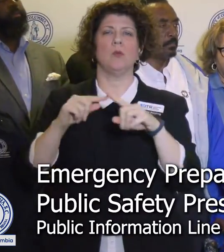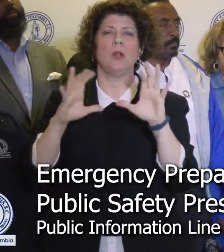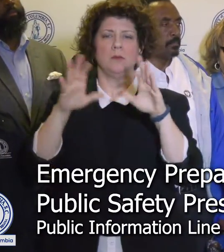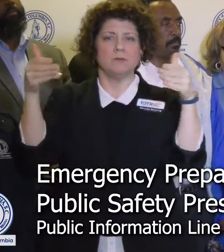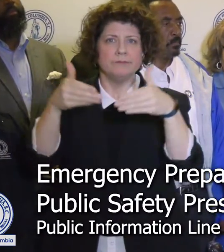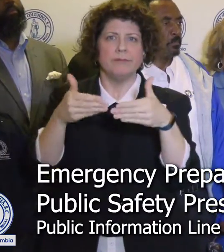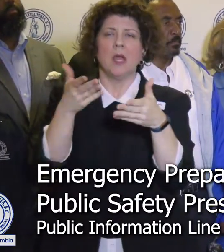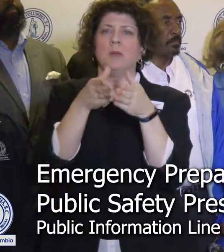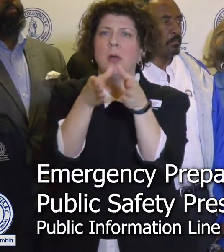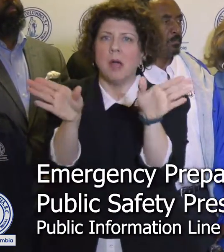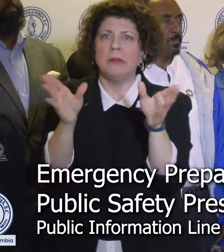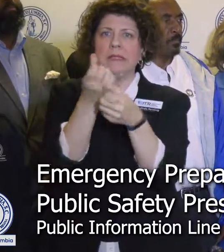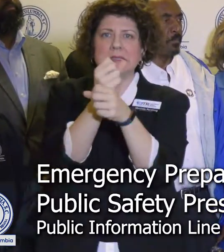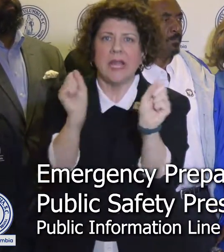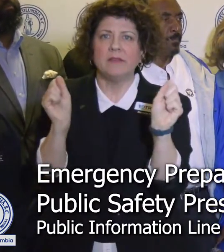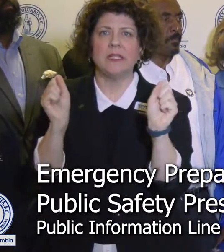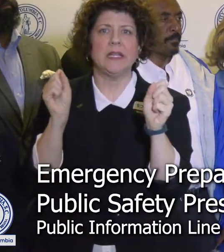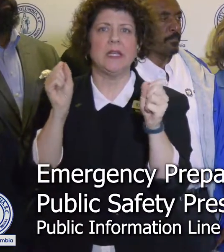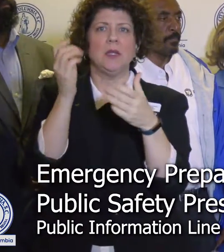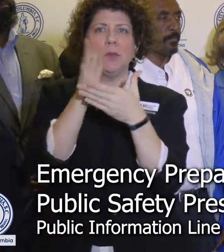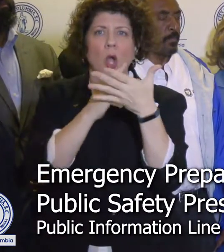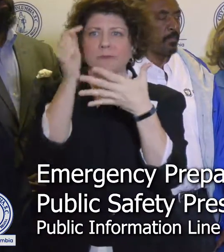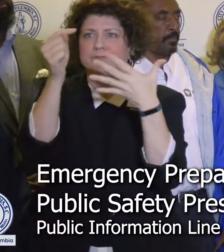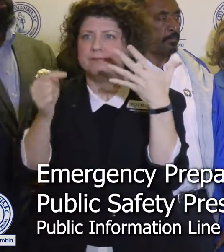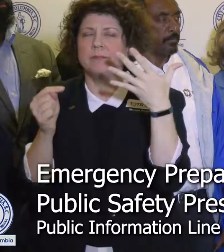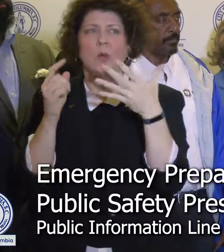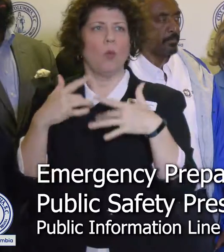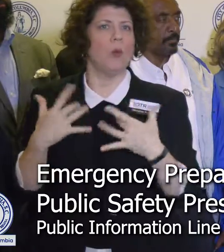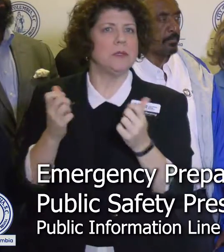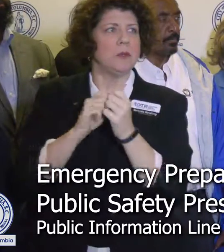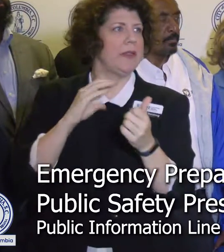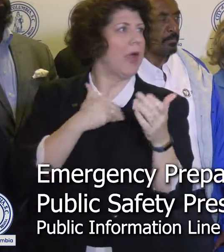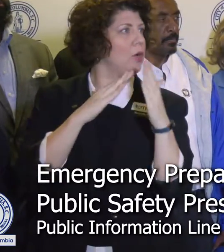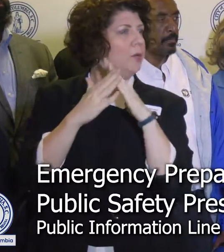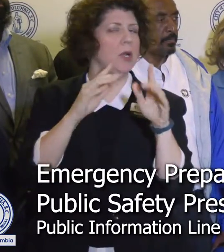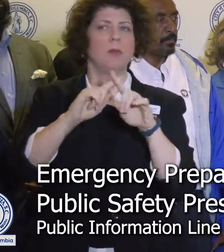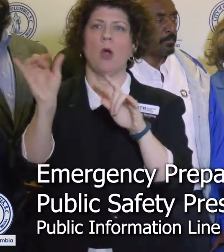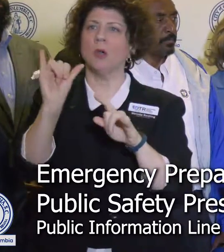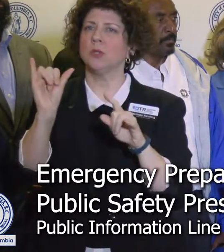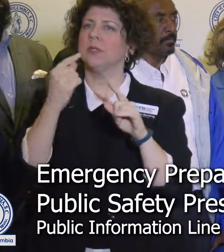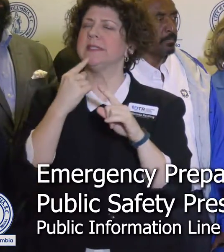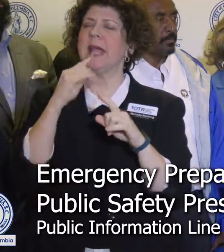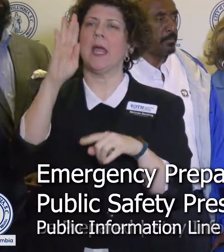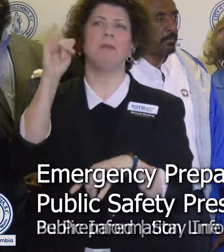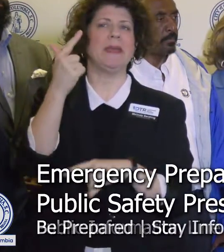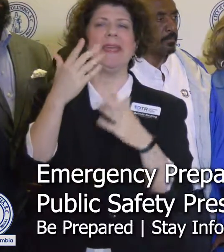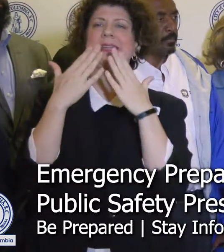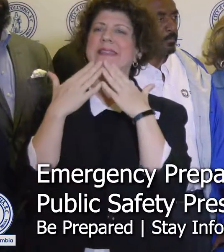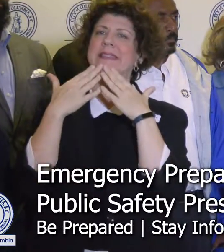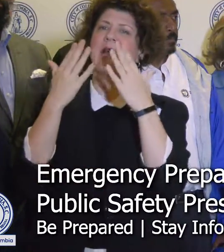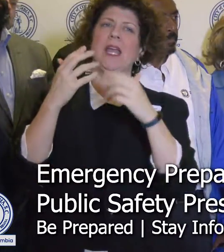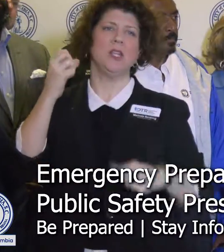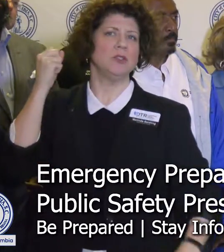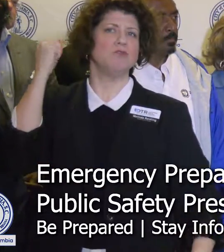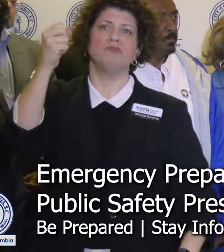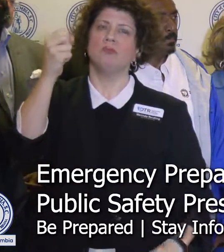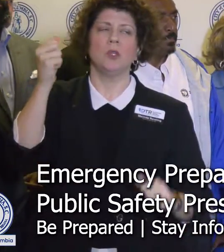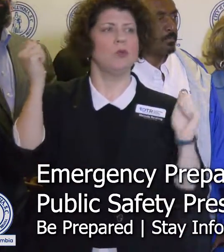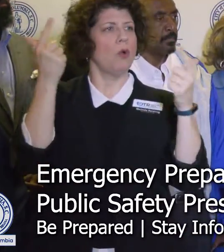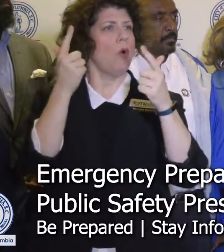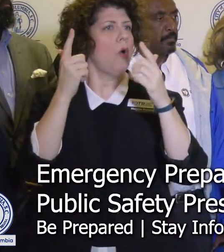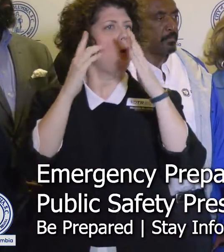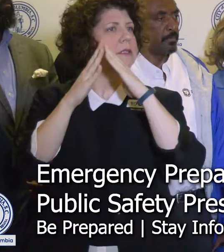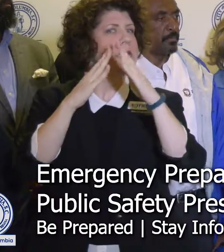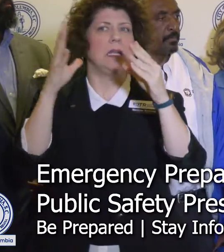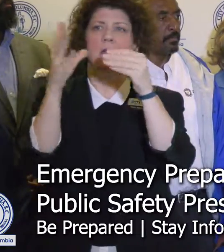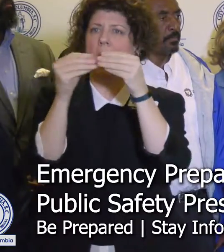and public works aspects of what is going on in our community and to really give a big thank you and shout out to the citizens of Columbia and